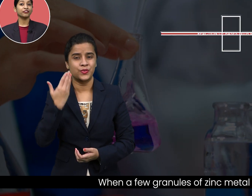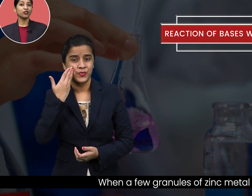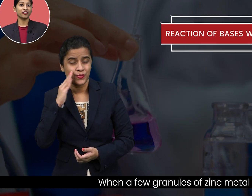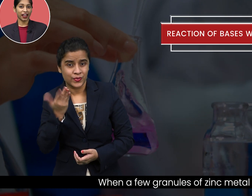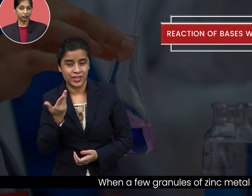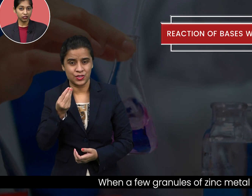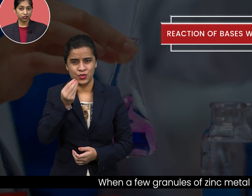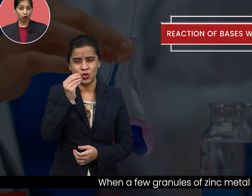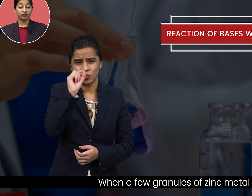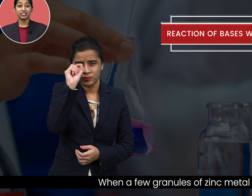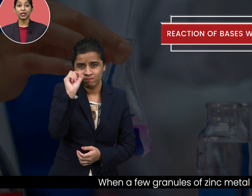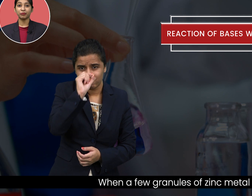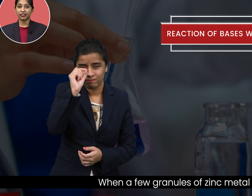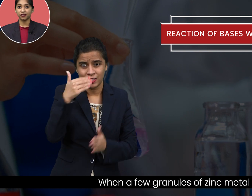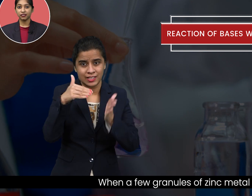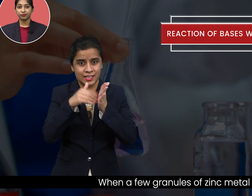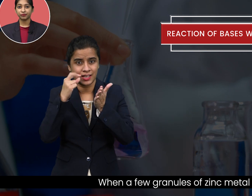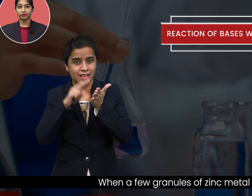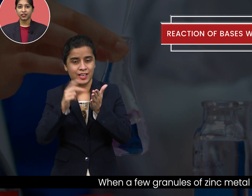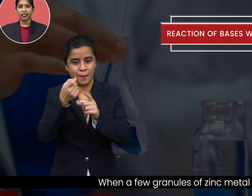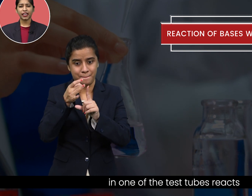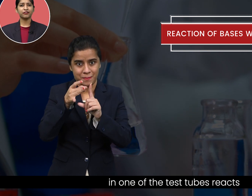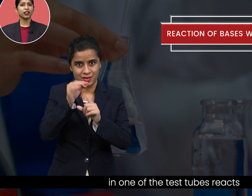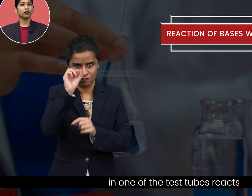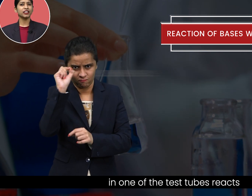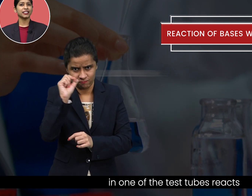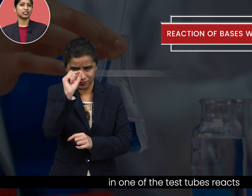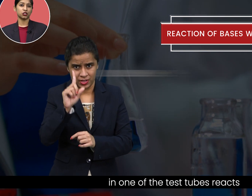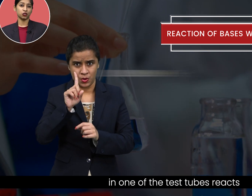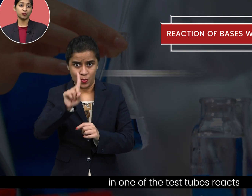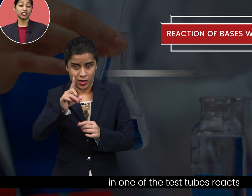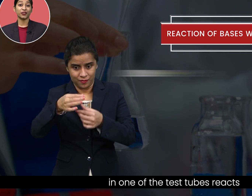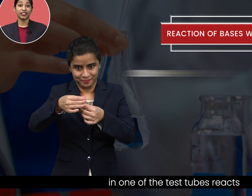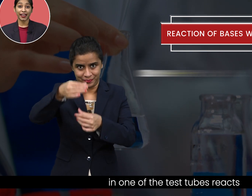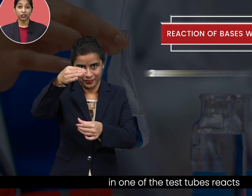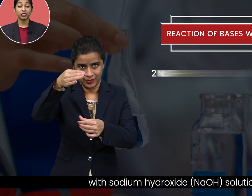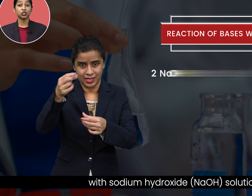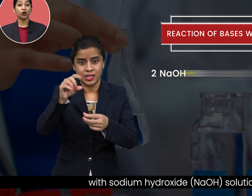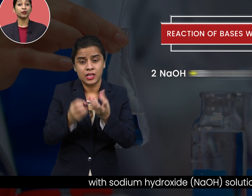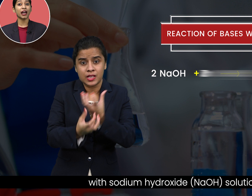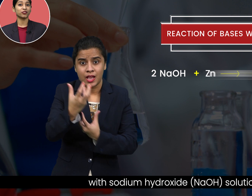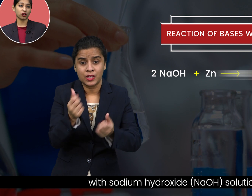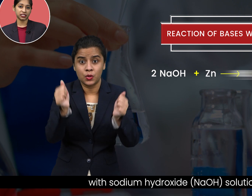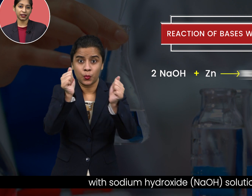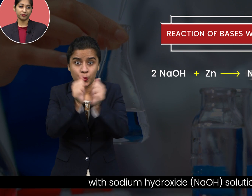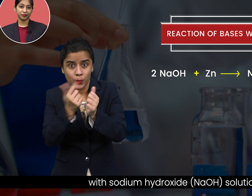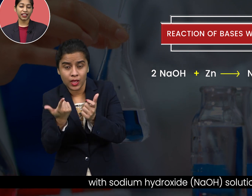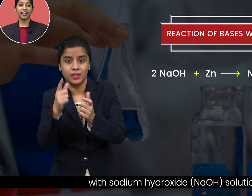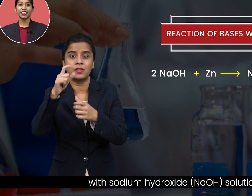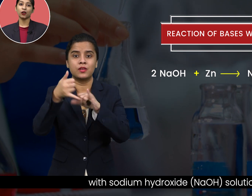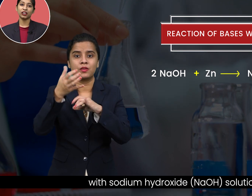When a few granules of zinc metal in one of the test tubes reacts with sodium